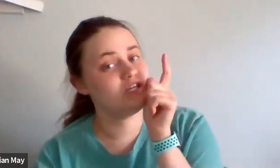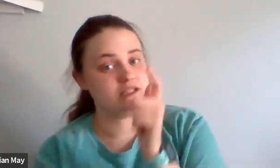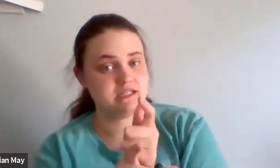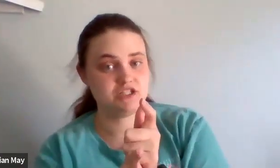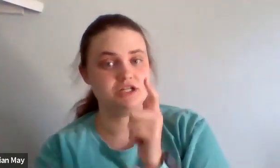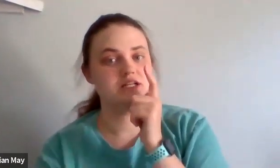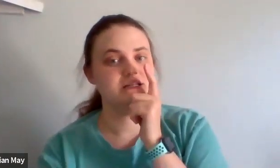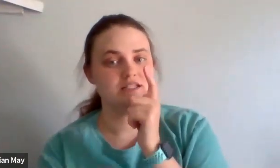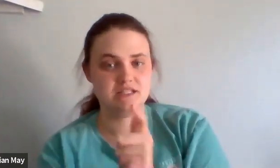chin. Sister.